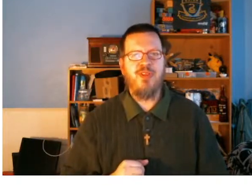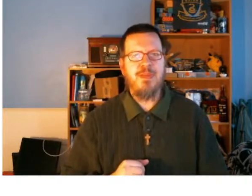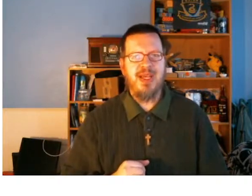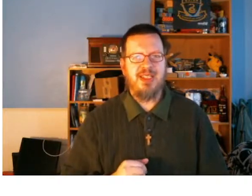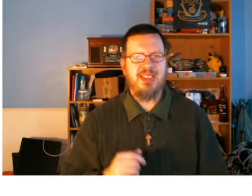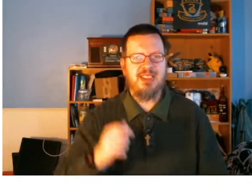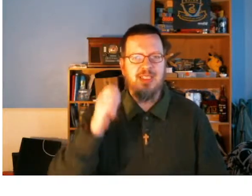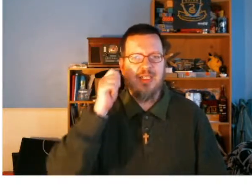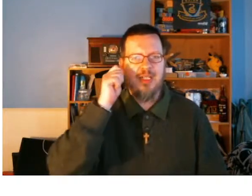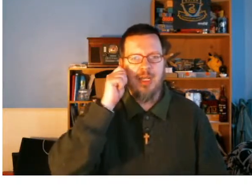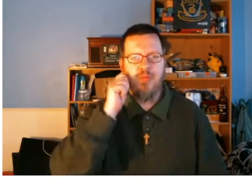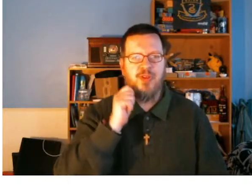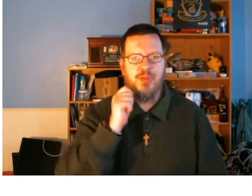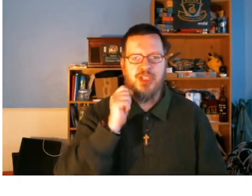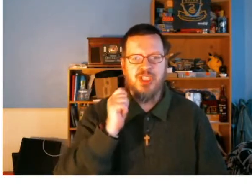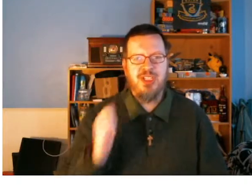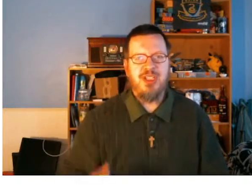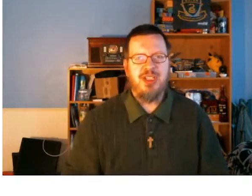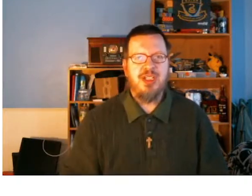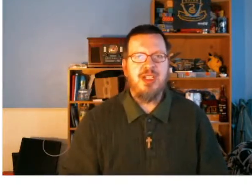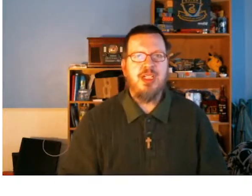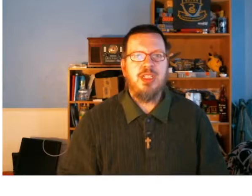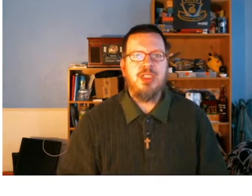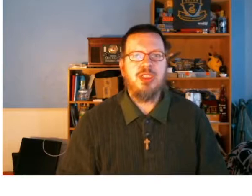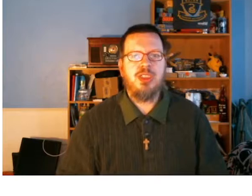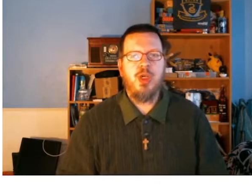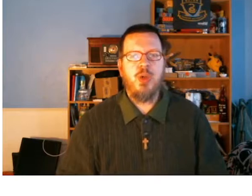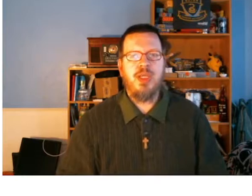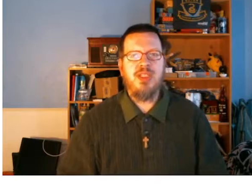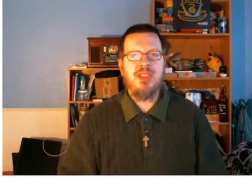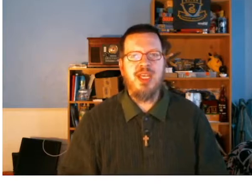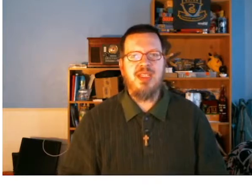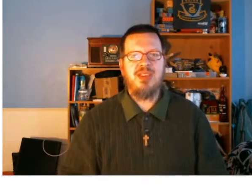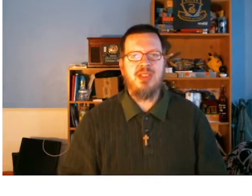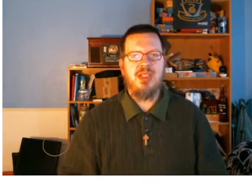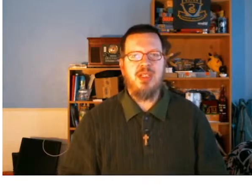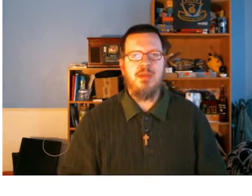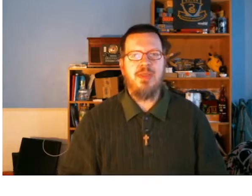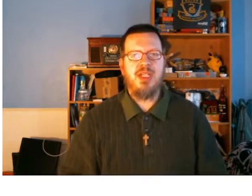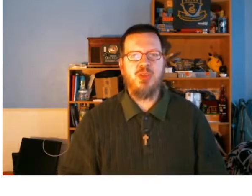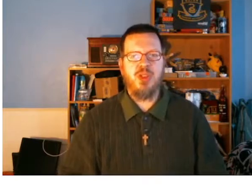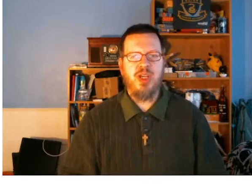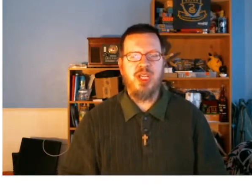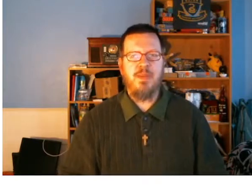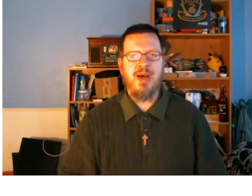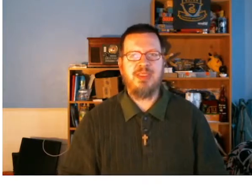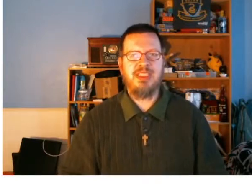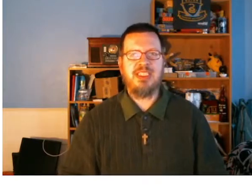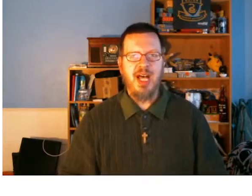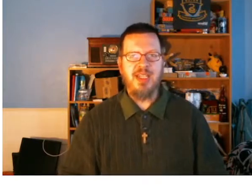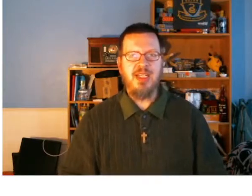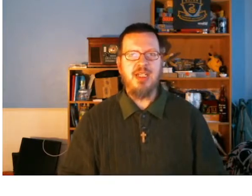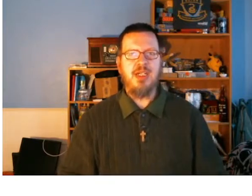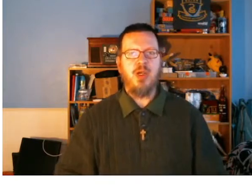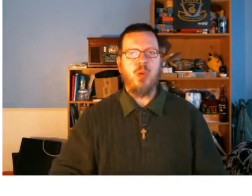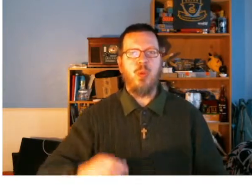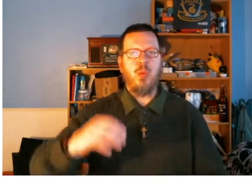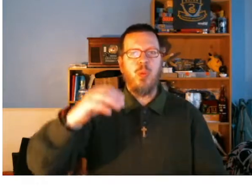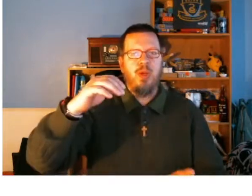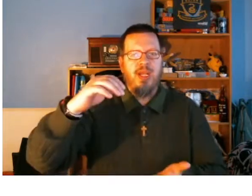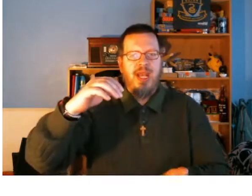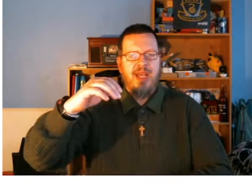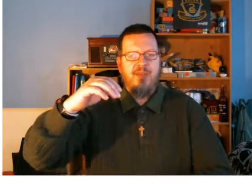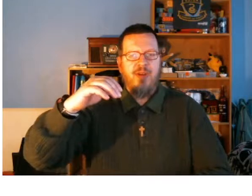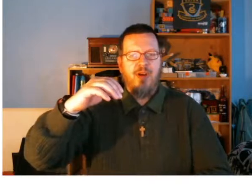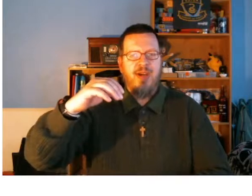to femaleness come from the cheek. So in this case, because we're talking about Son,